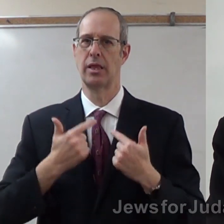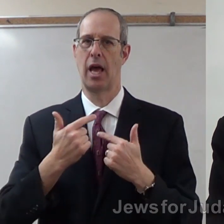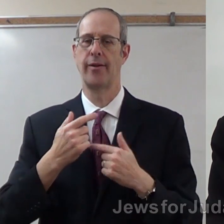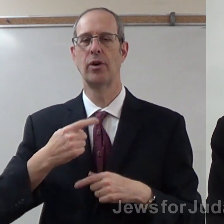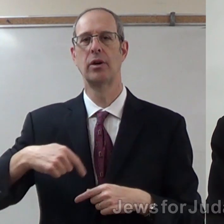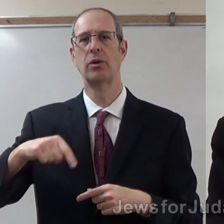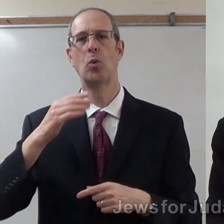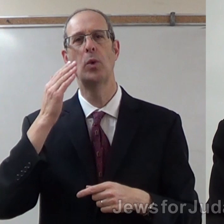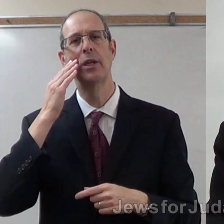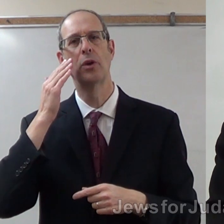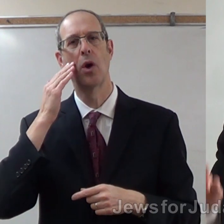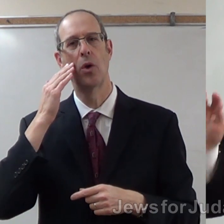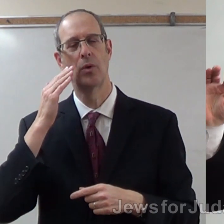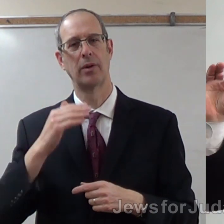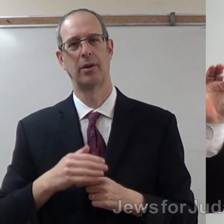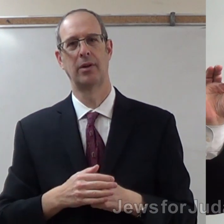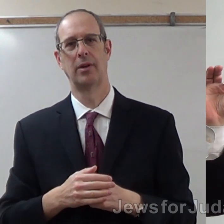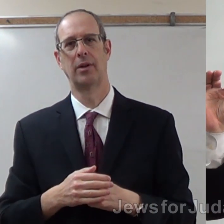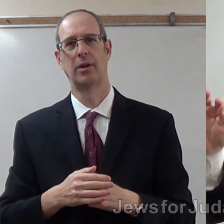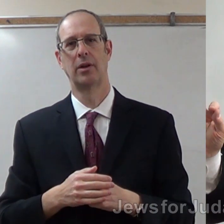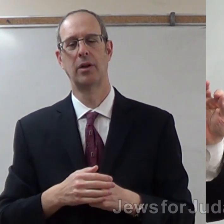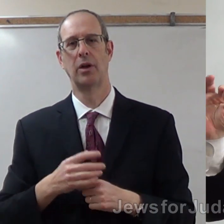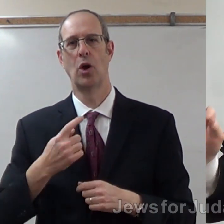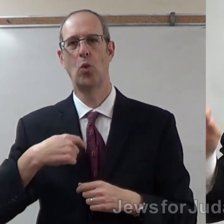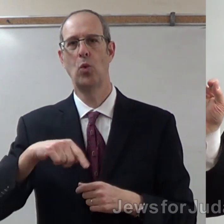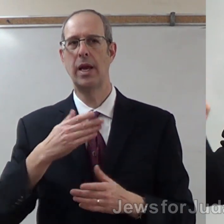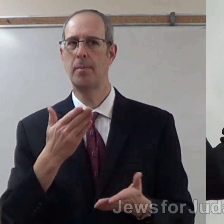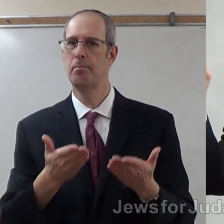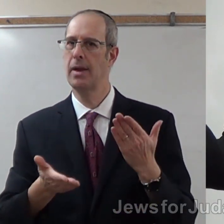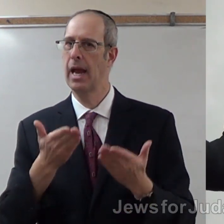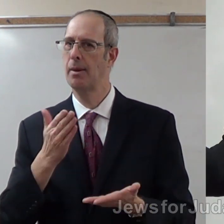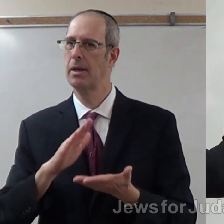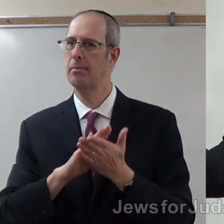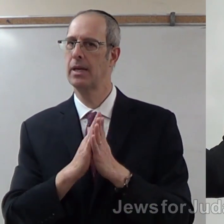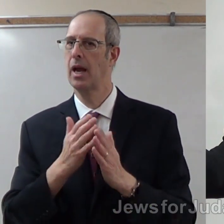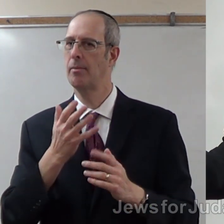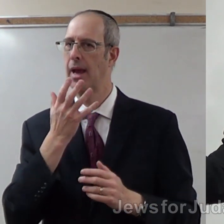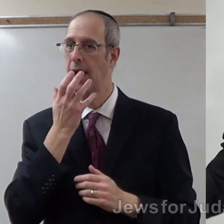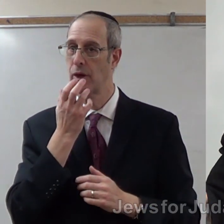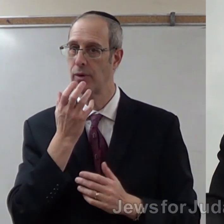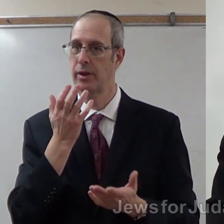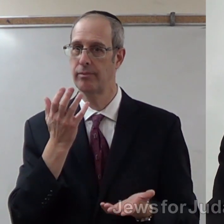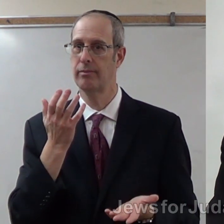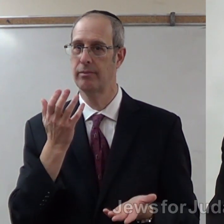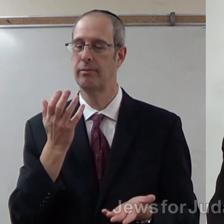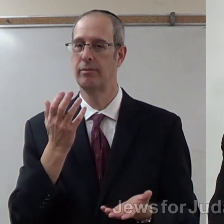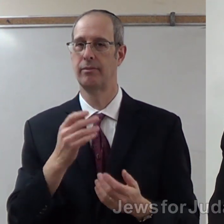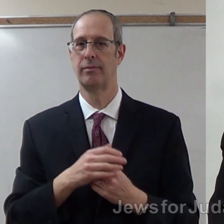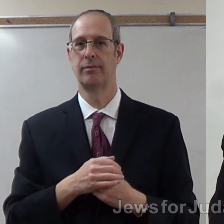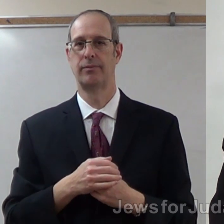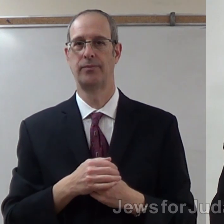we know that we might get angry.